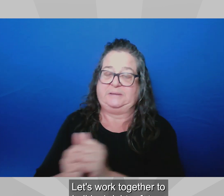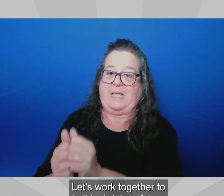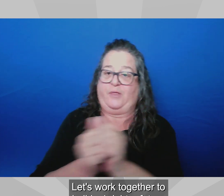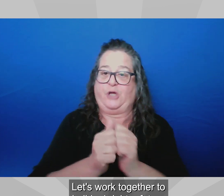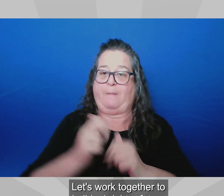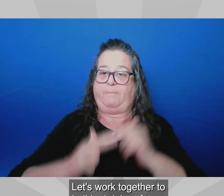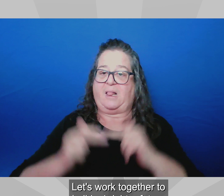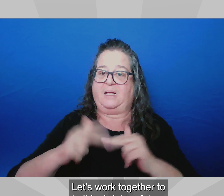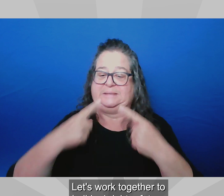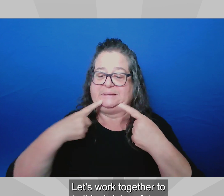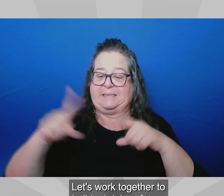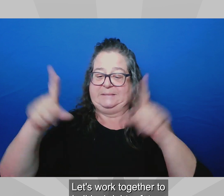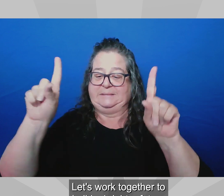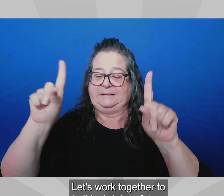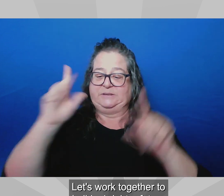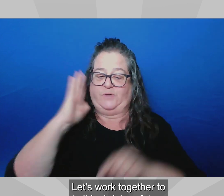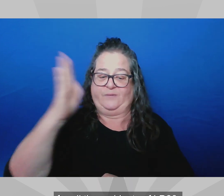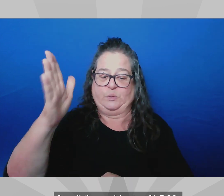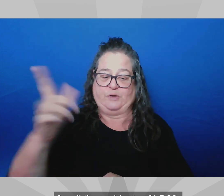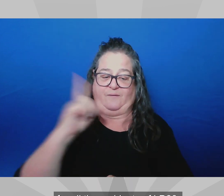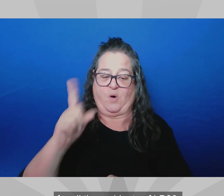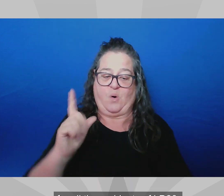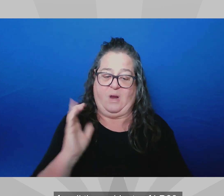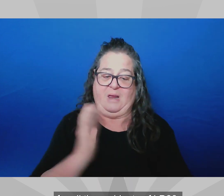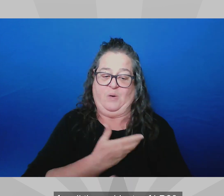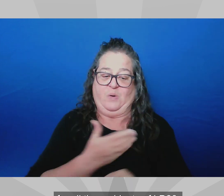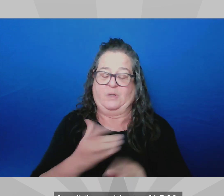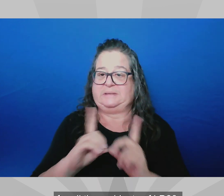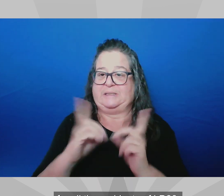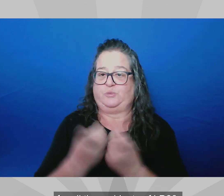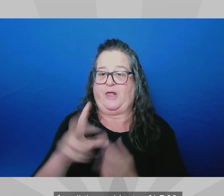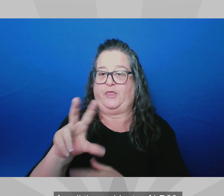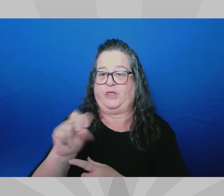Let's work together to build a brighter future for all the residents of LD 30.